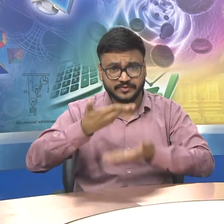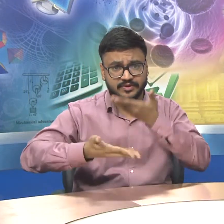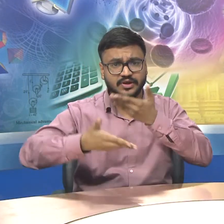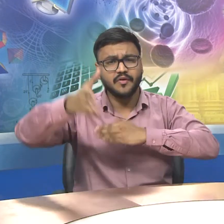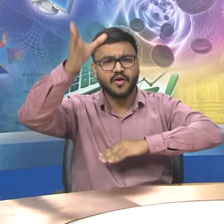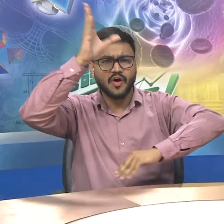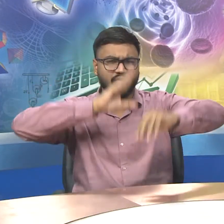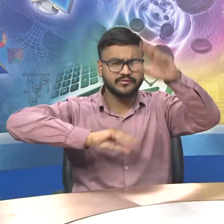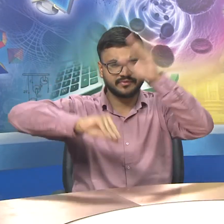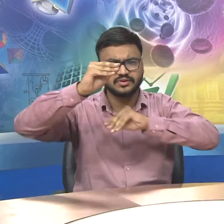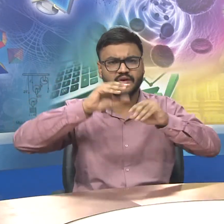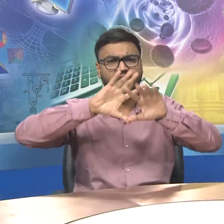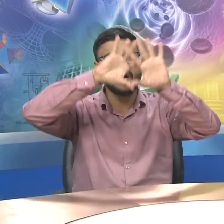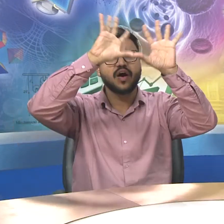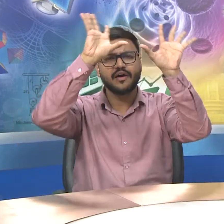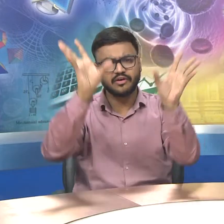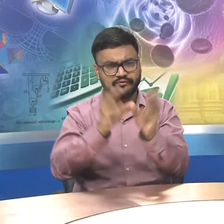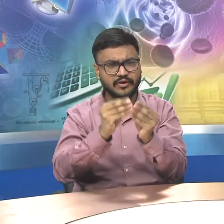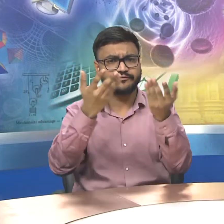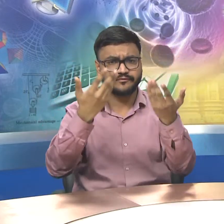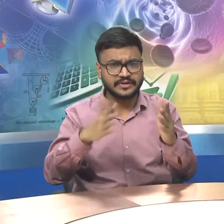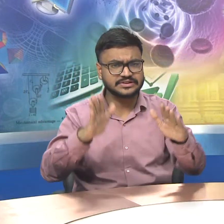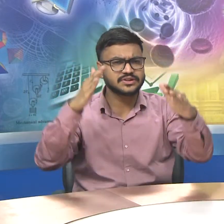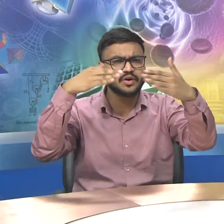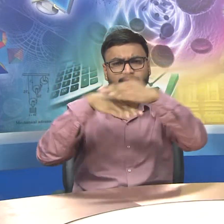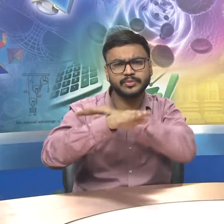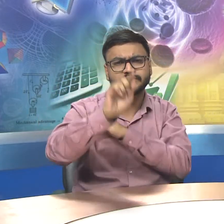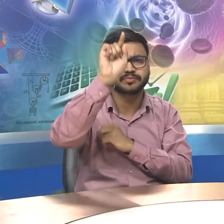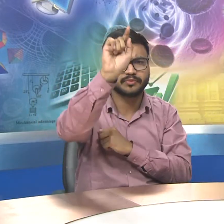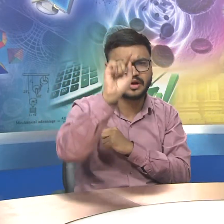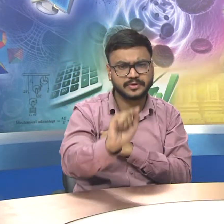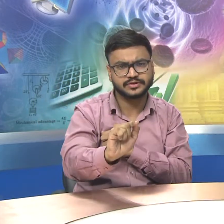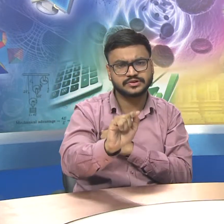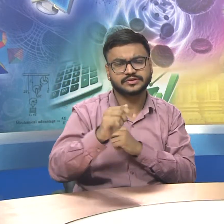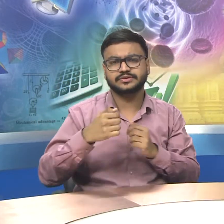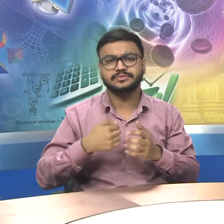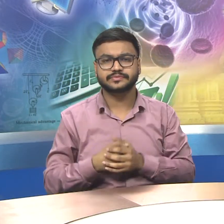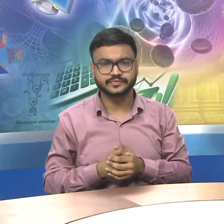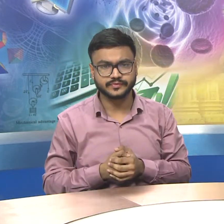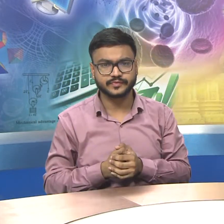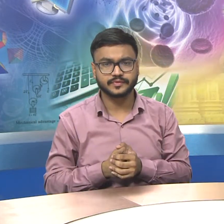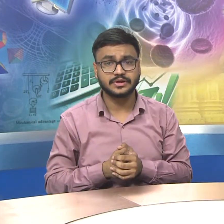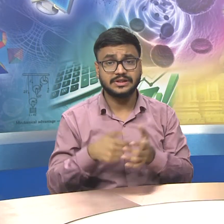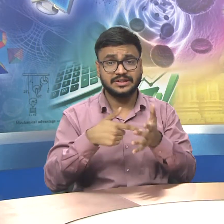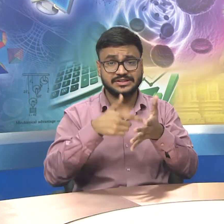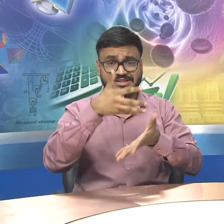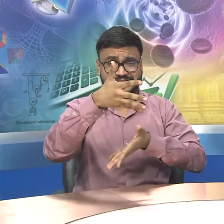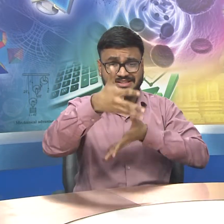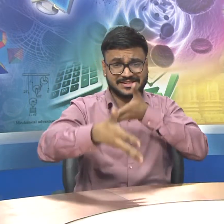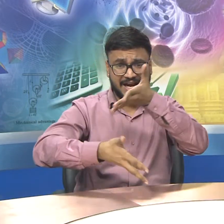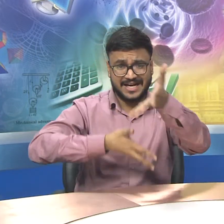Outcomes. After studying this lesson, learners will get to learn about various points.